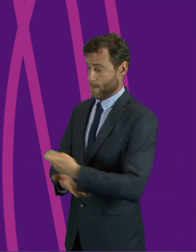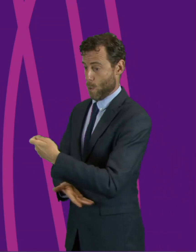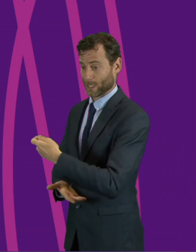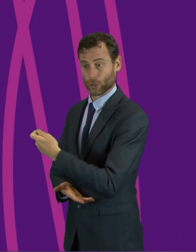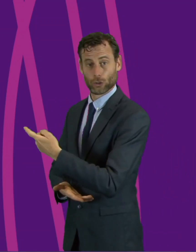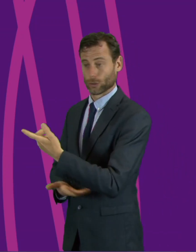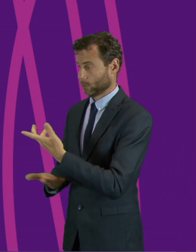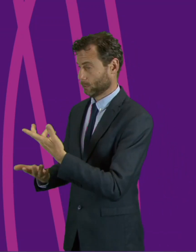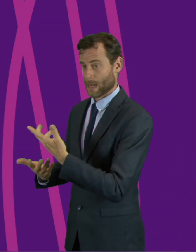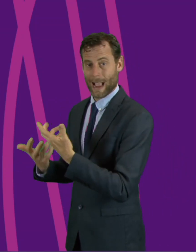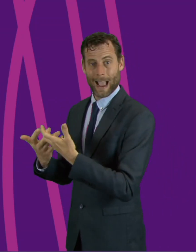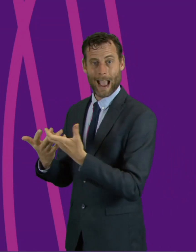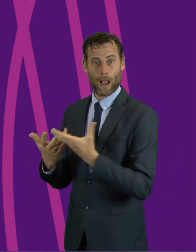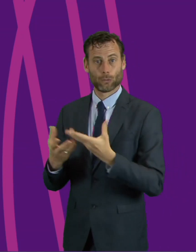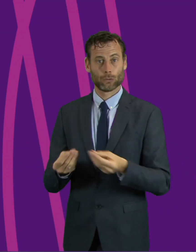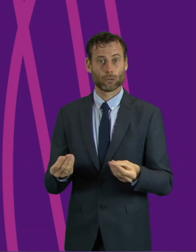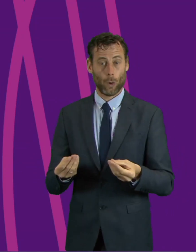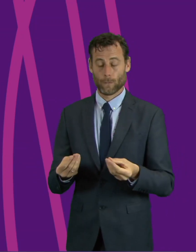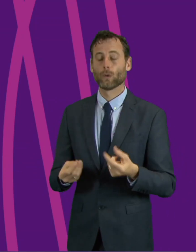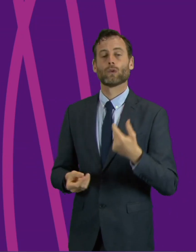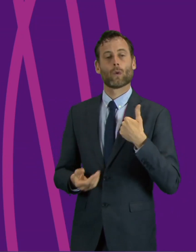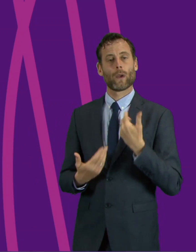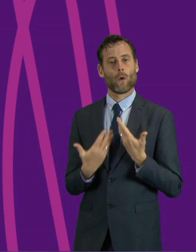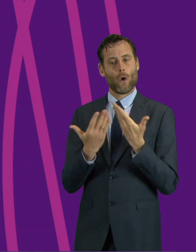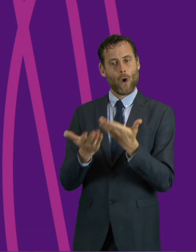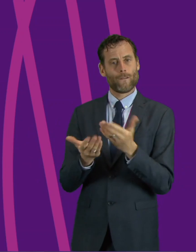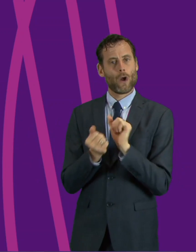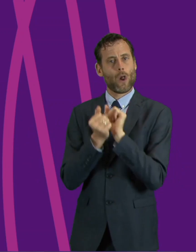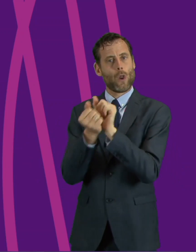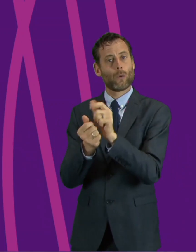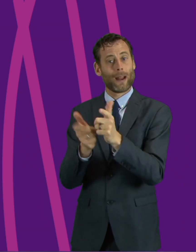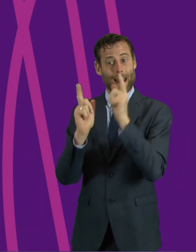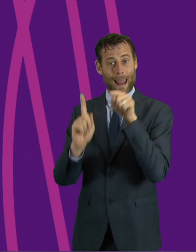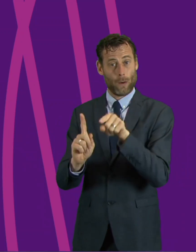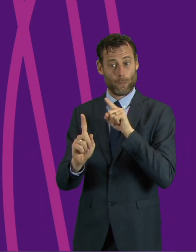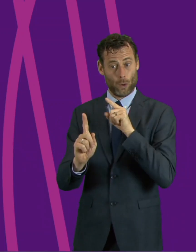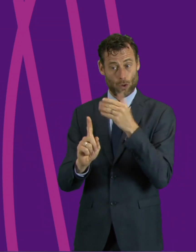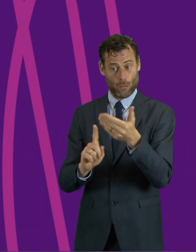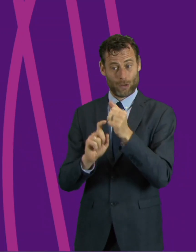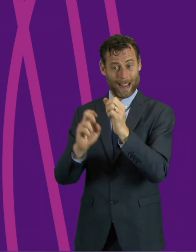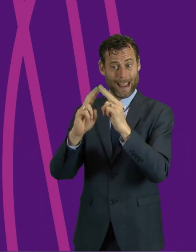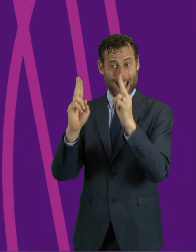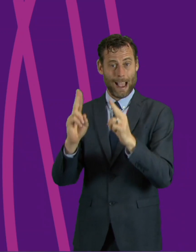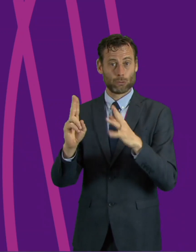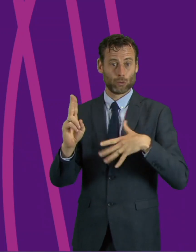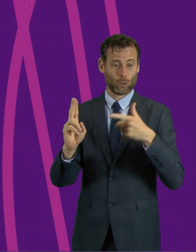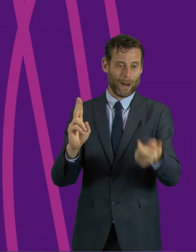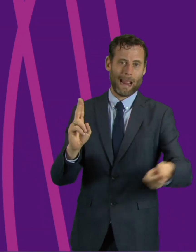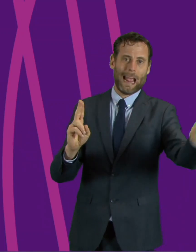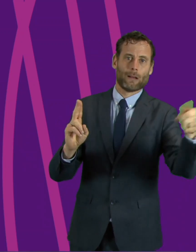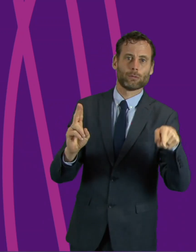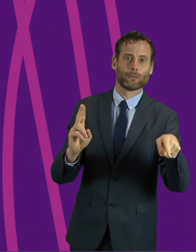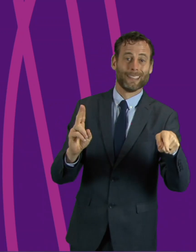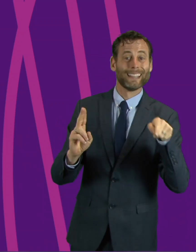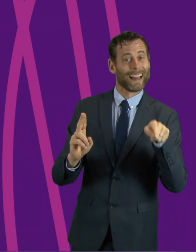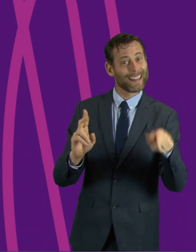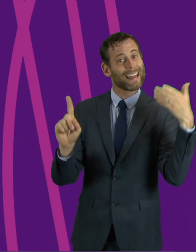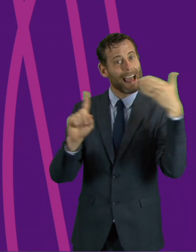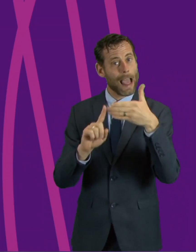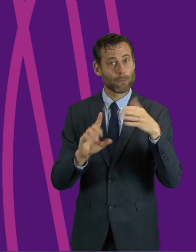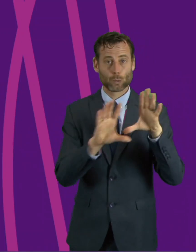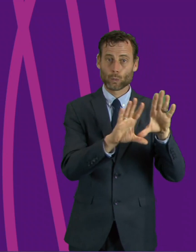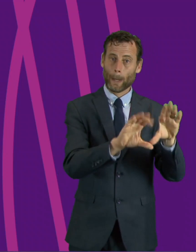their property. The loan's only available for landlords with 5 or fewer properties, so it's not available